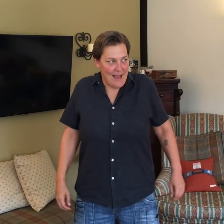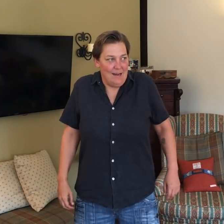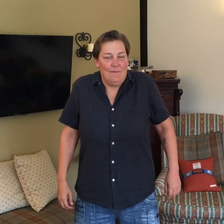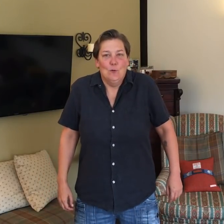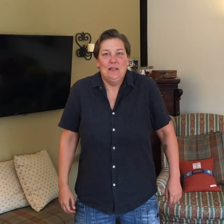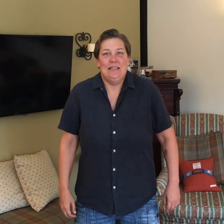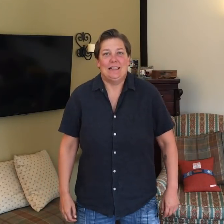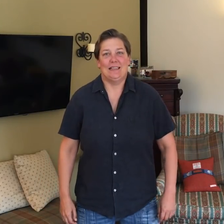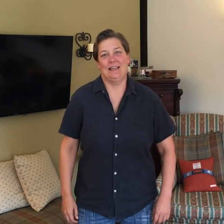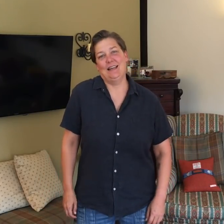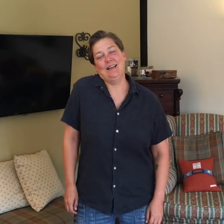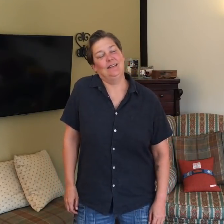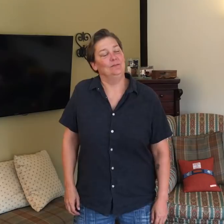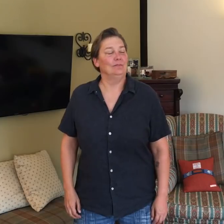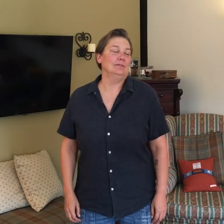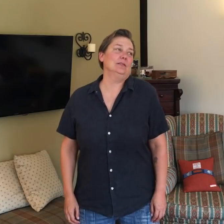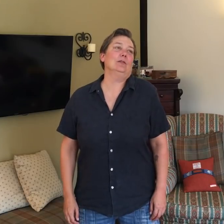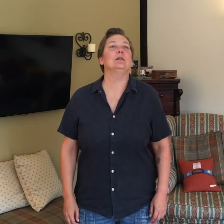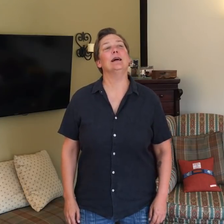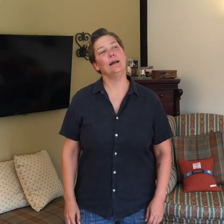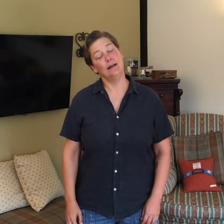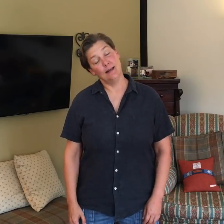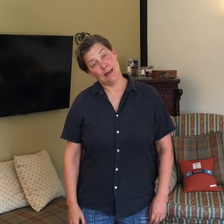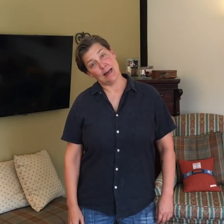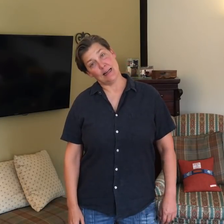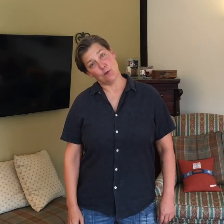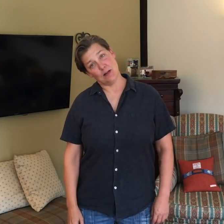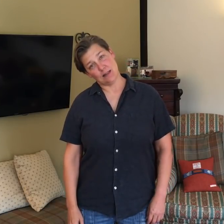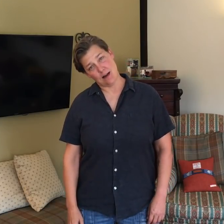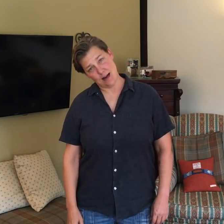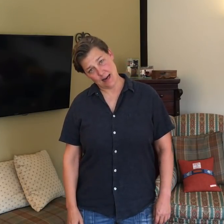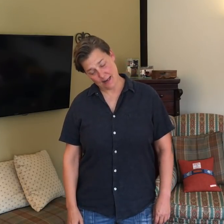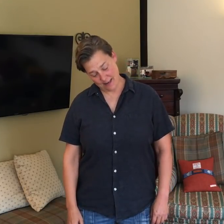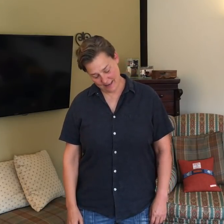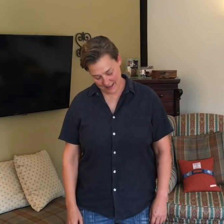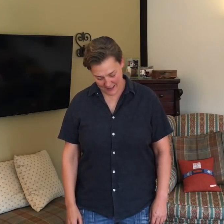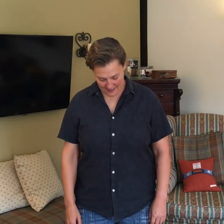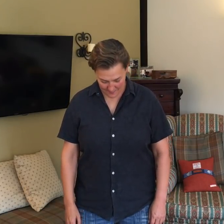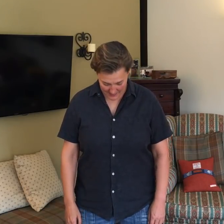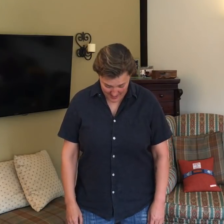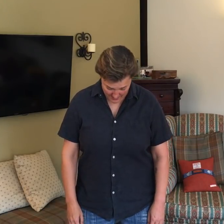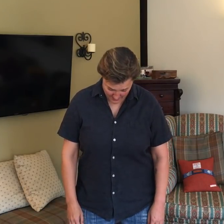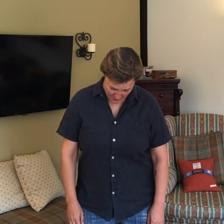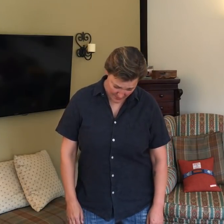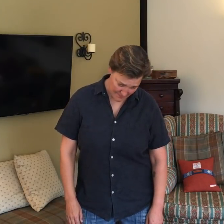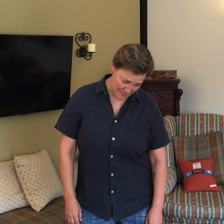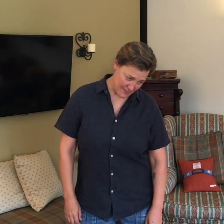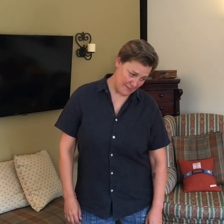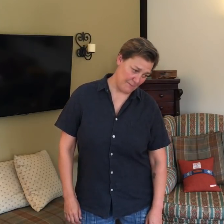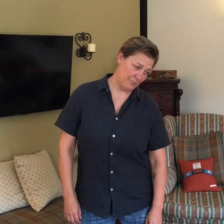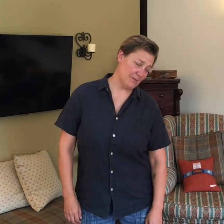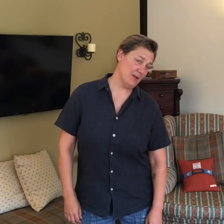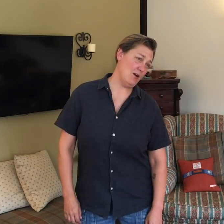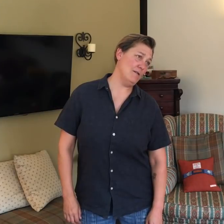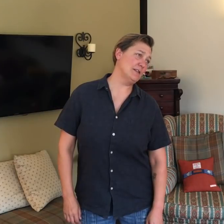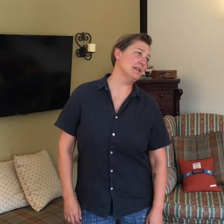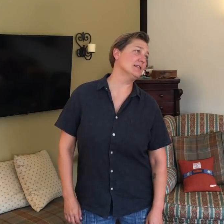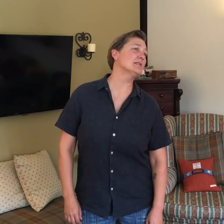and forwards. Okay, and head to one side, down to the bottom, over to the other